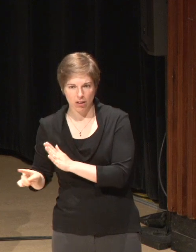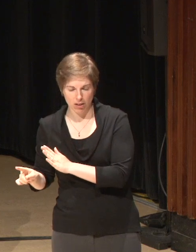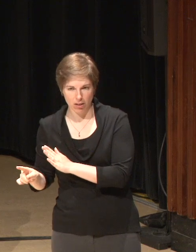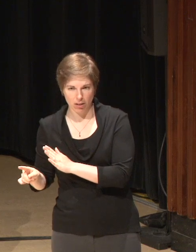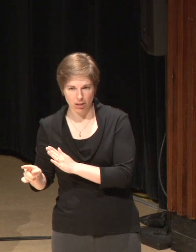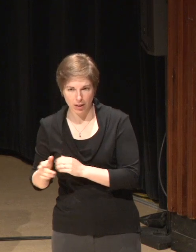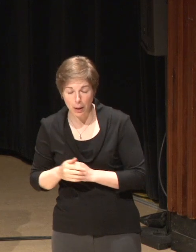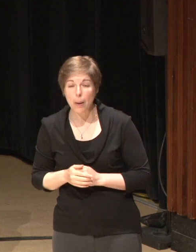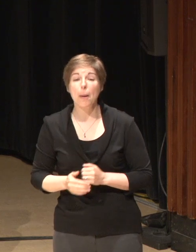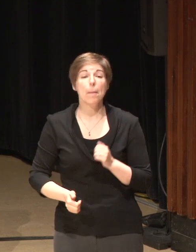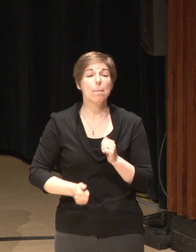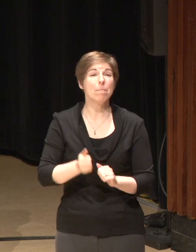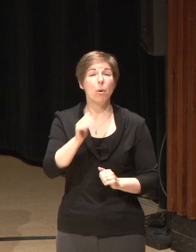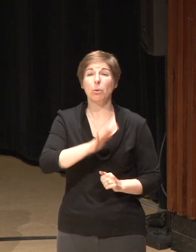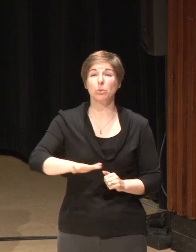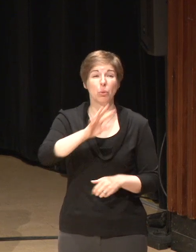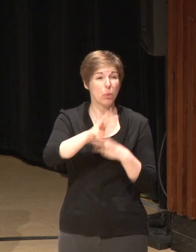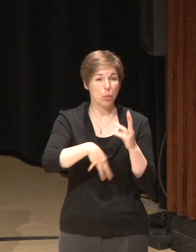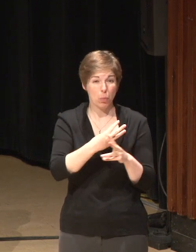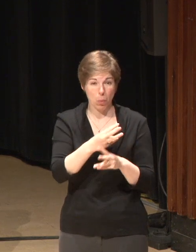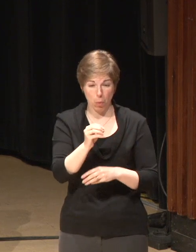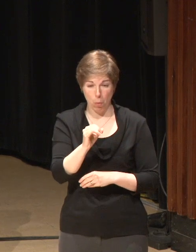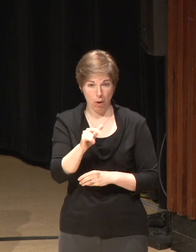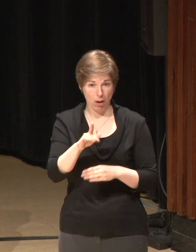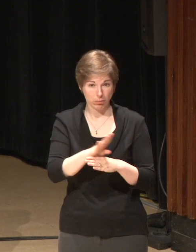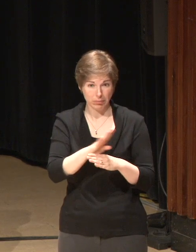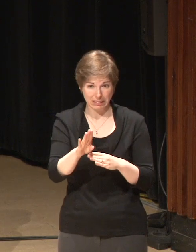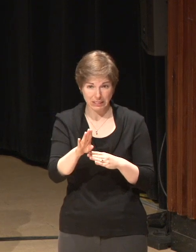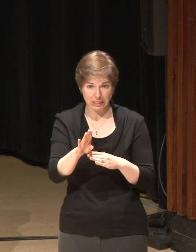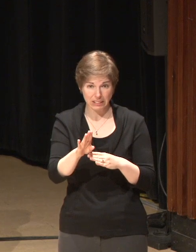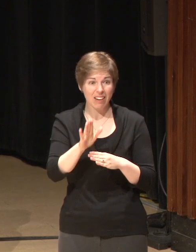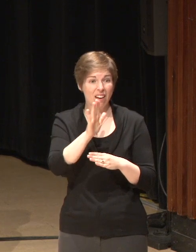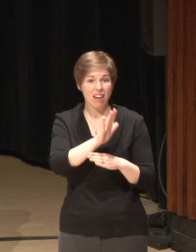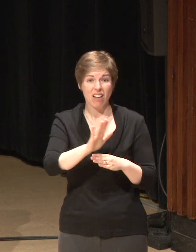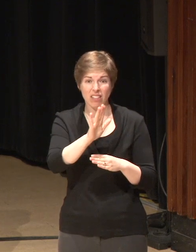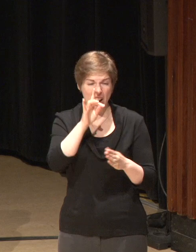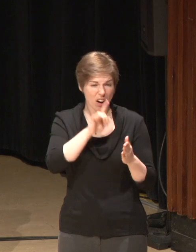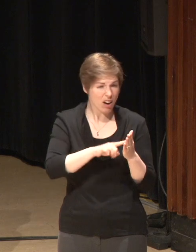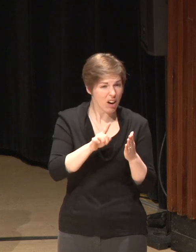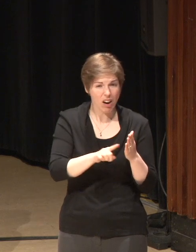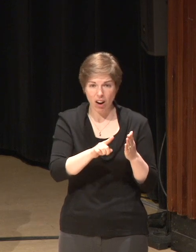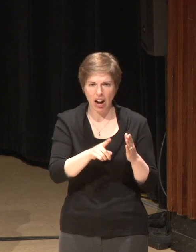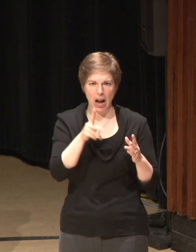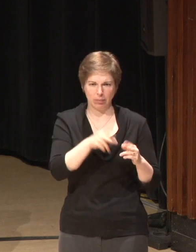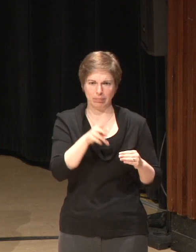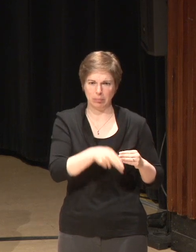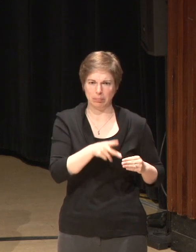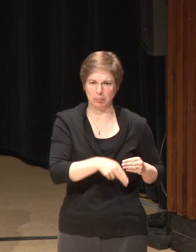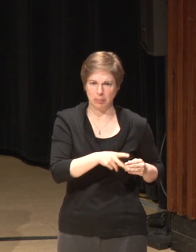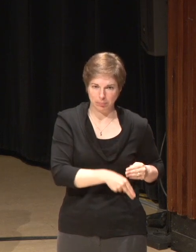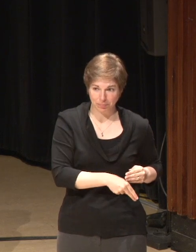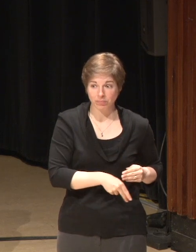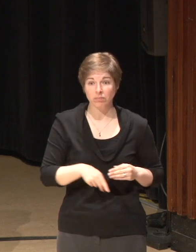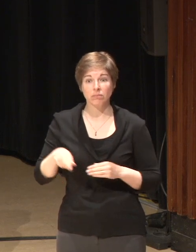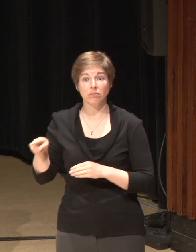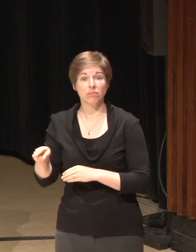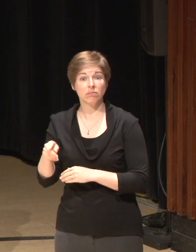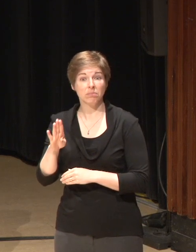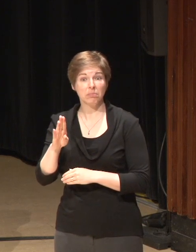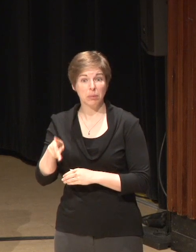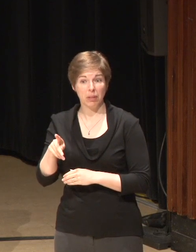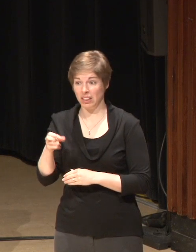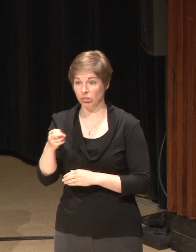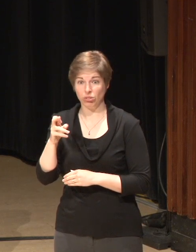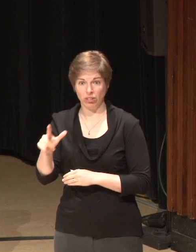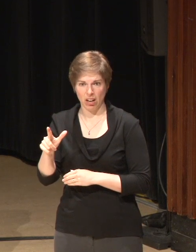are cutting back big time, each of those two companies have recently announced they're charging ahead full speed with their